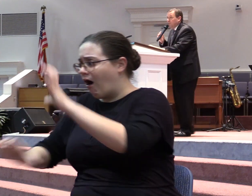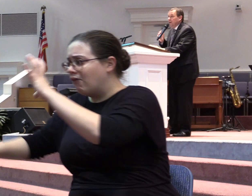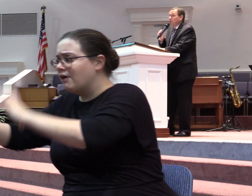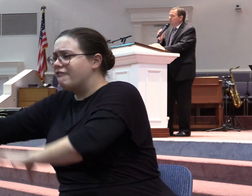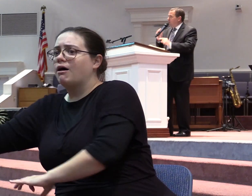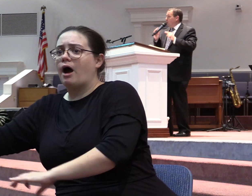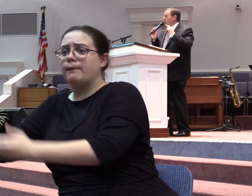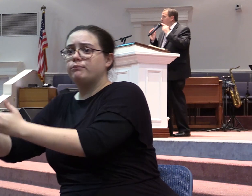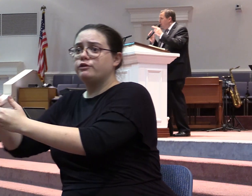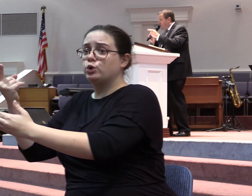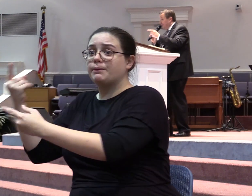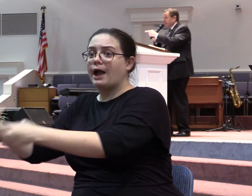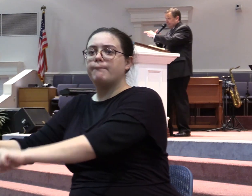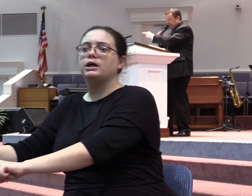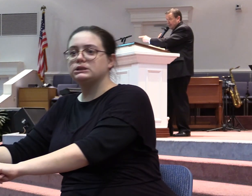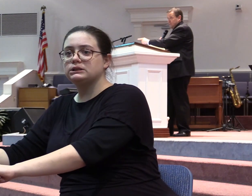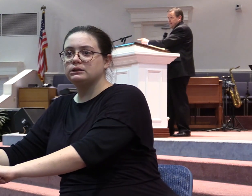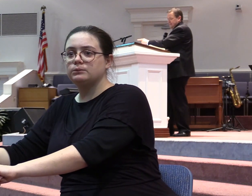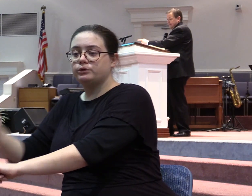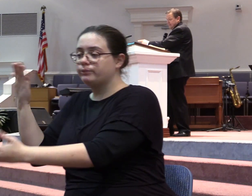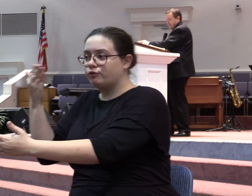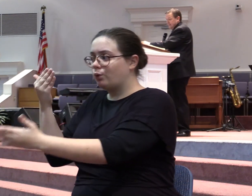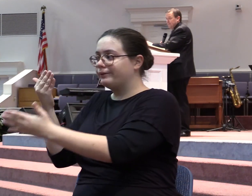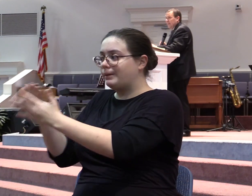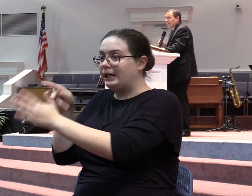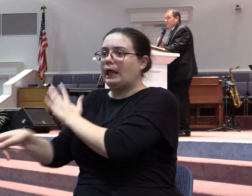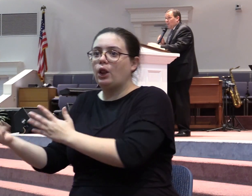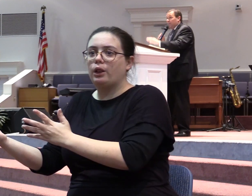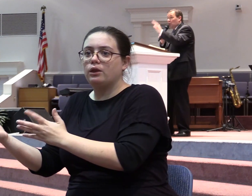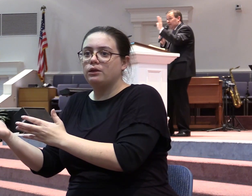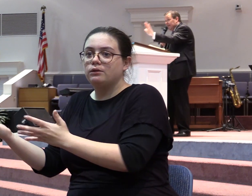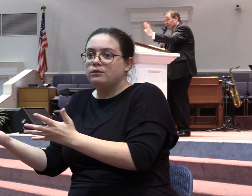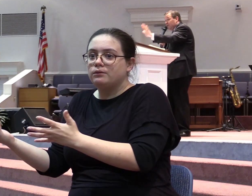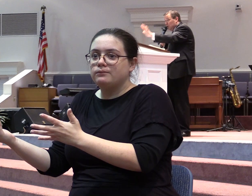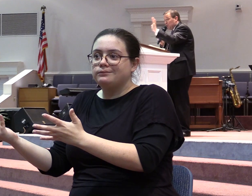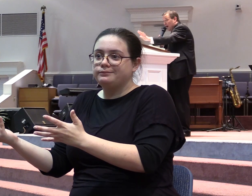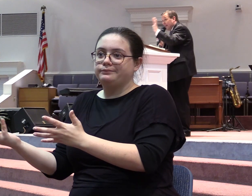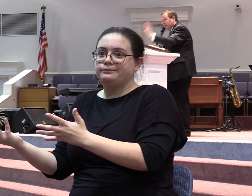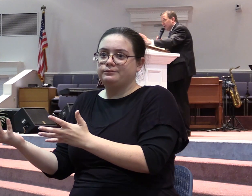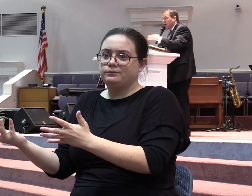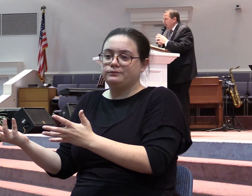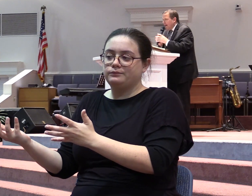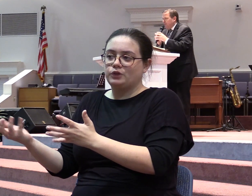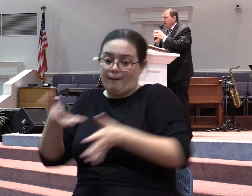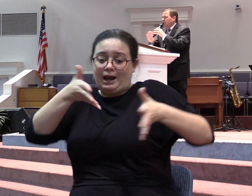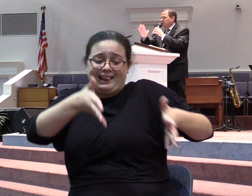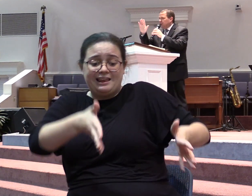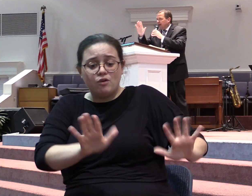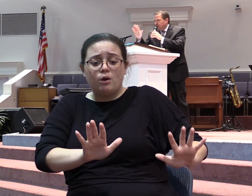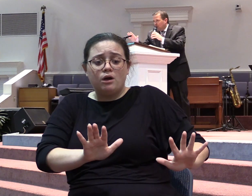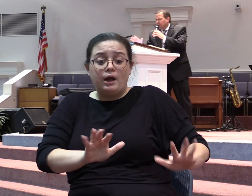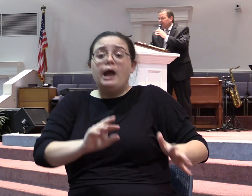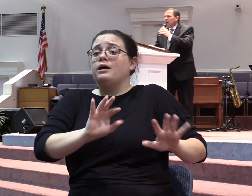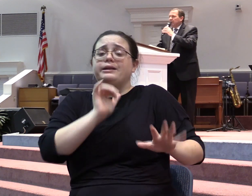him before the wolf gets to him. Amen. So I'm going to leave you right here, not because you're